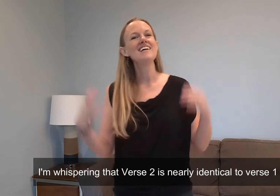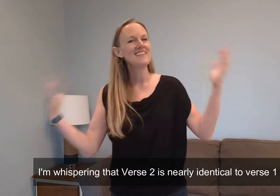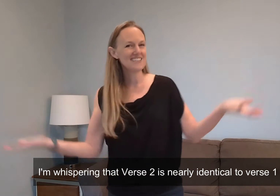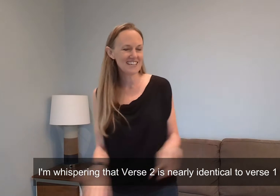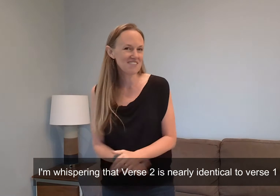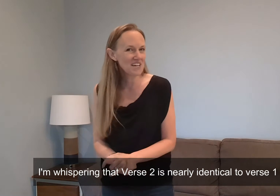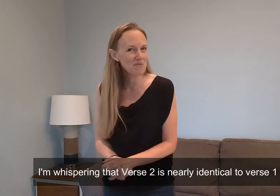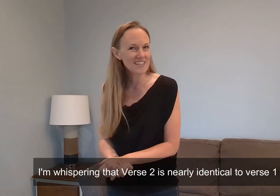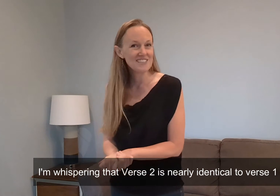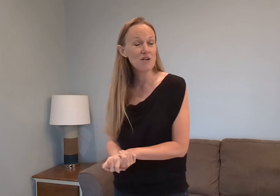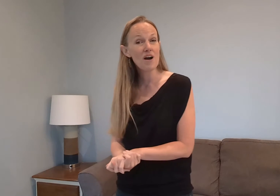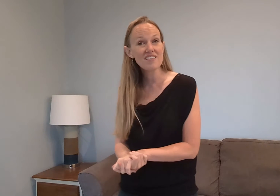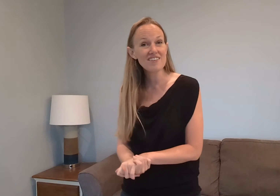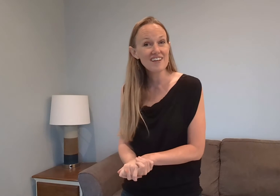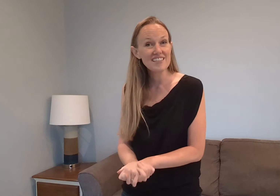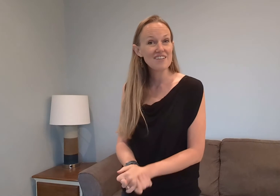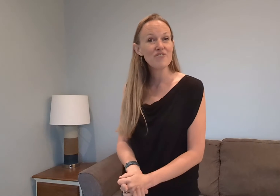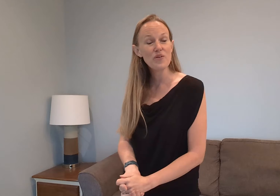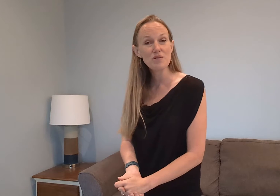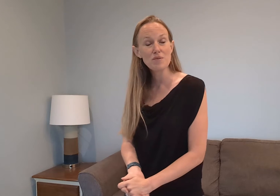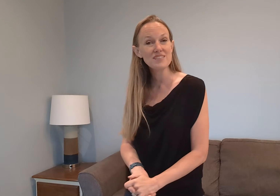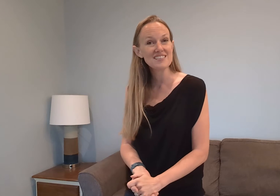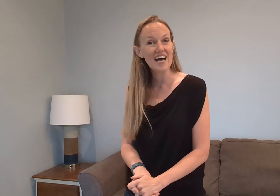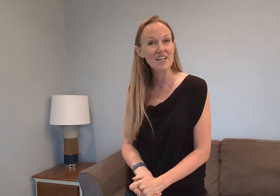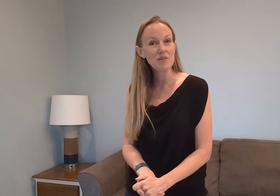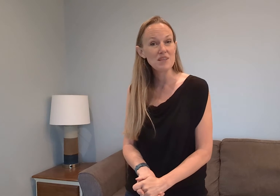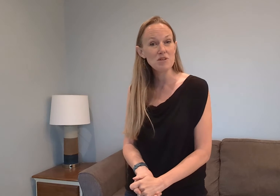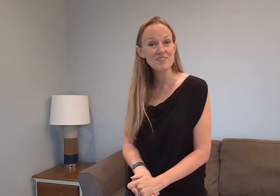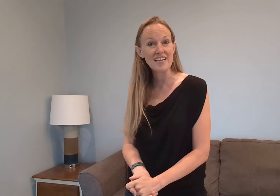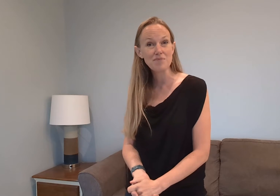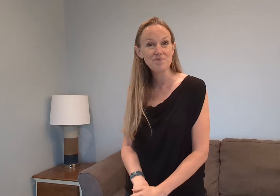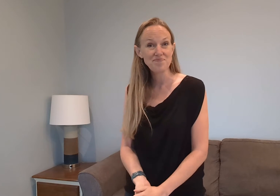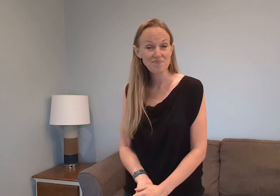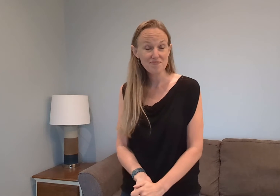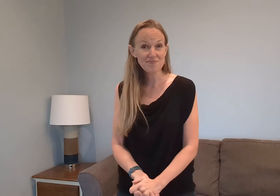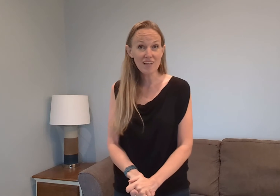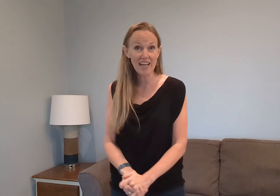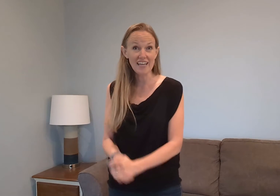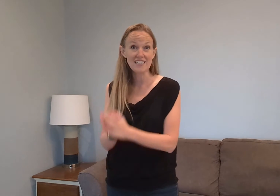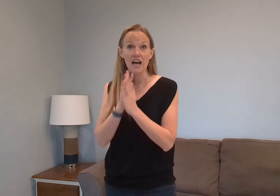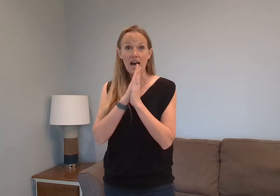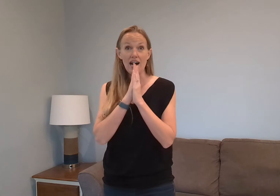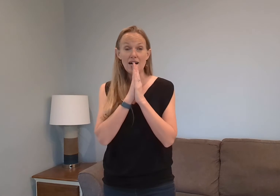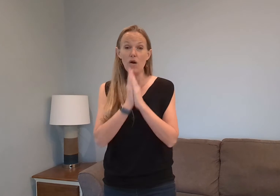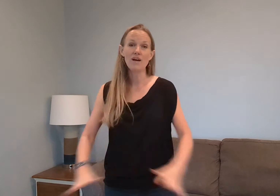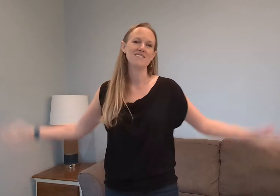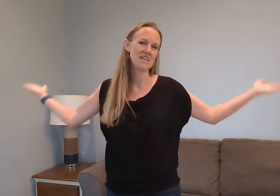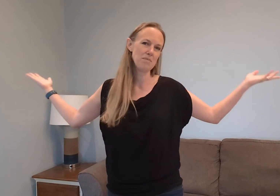Okay, then day 3 we're going to do a walkthrough, and day 4 we will sign with the music. Okay, housekeeping